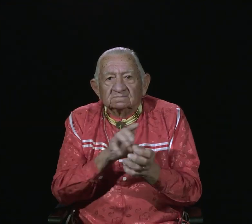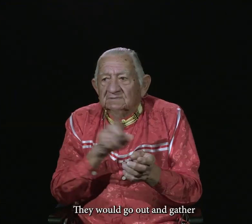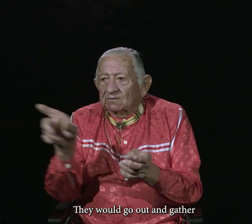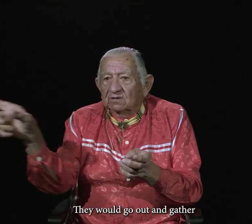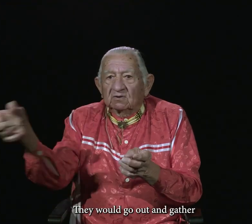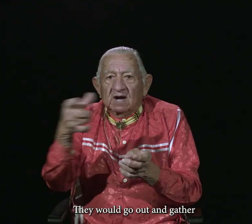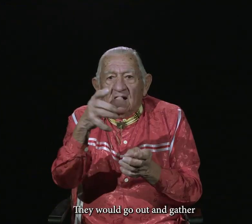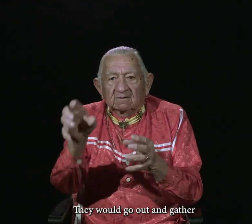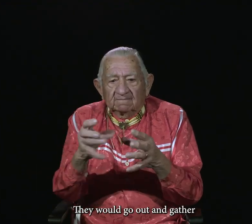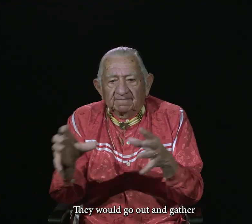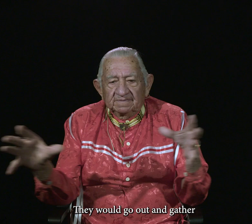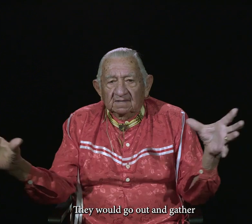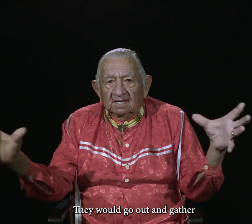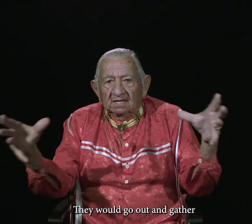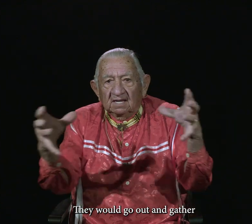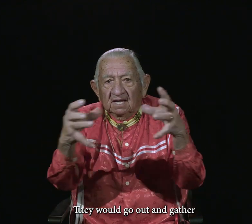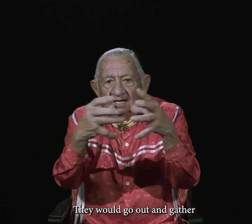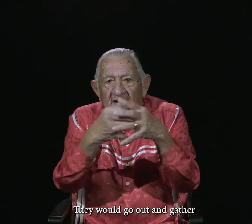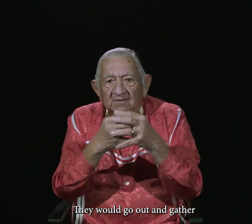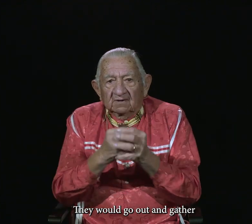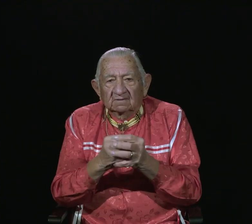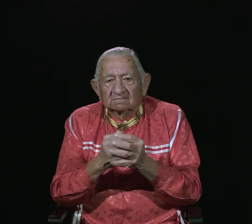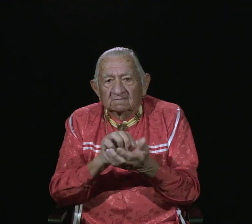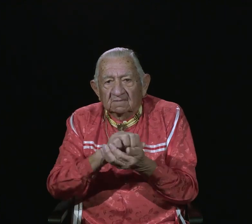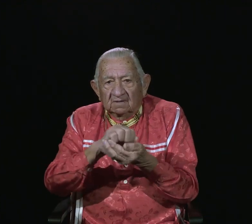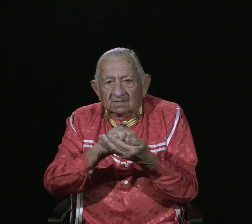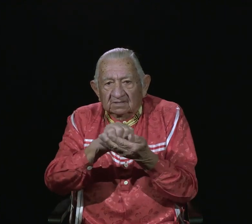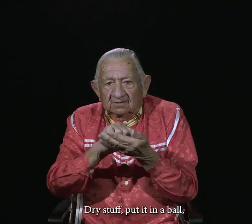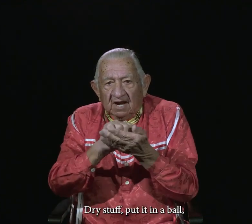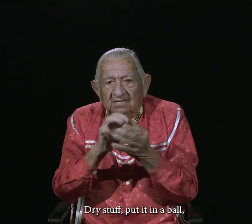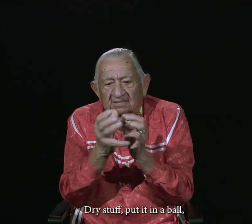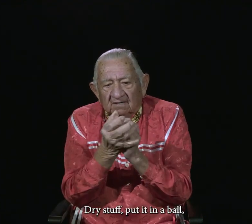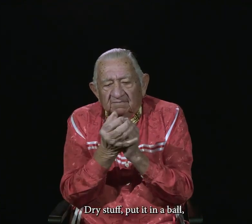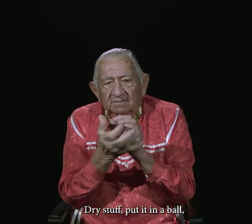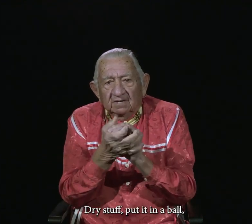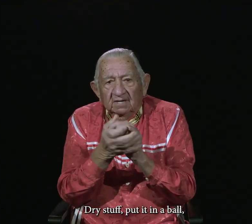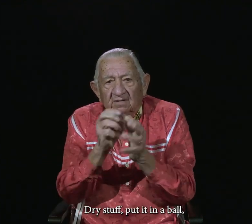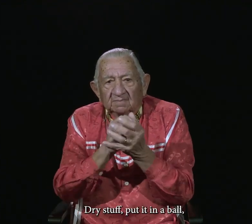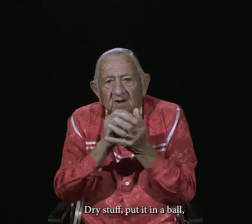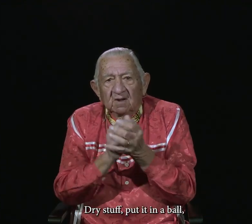They would go out and gather dry stuff, put it in a ball.